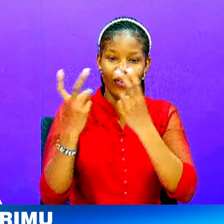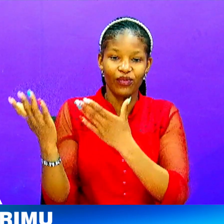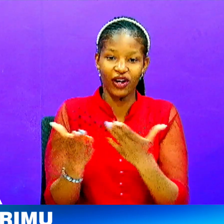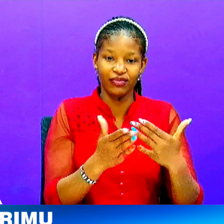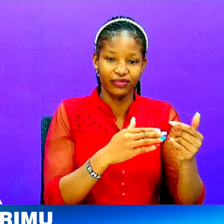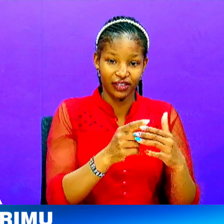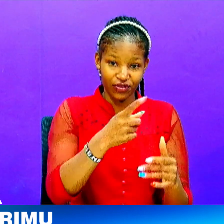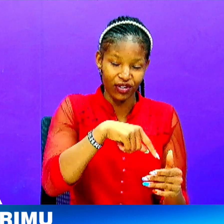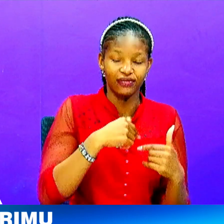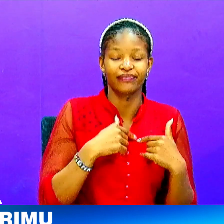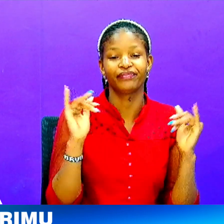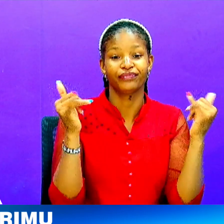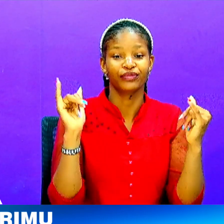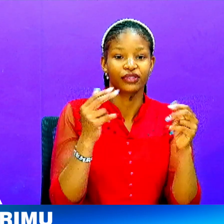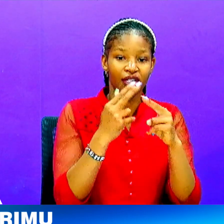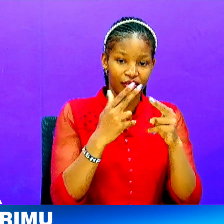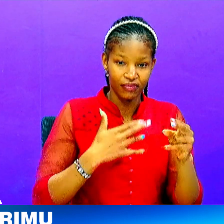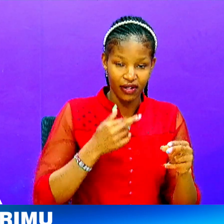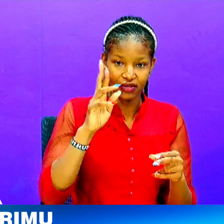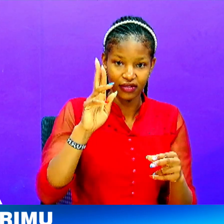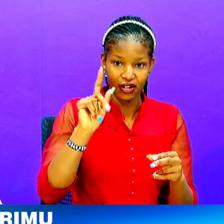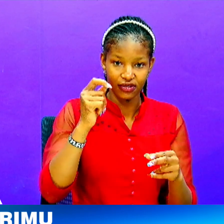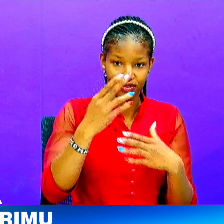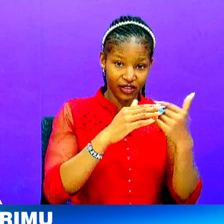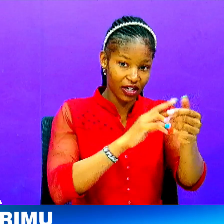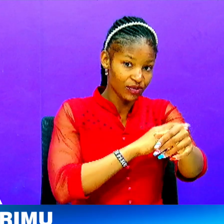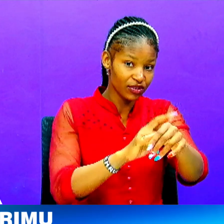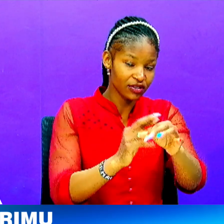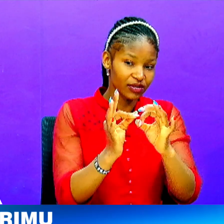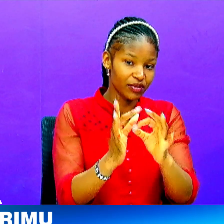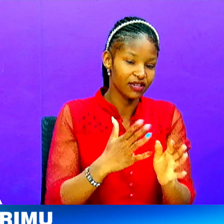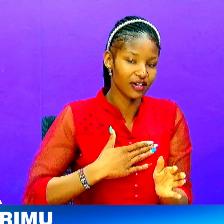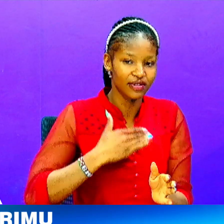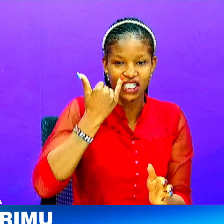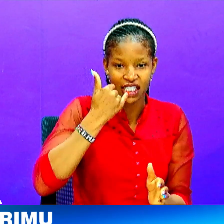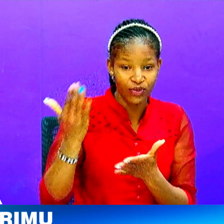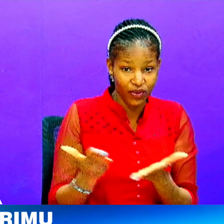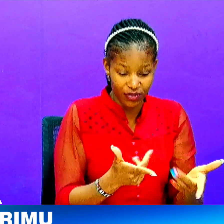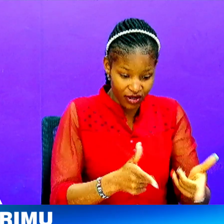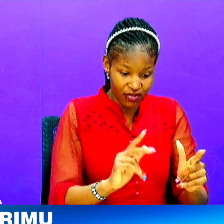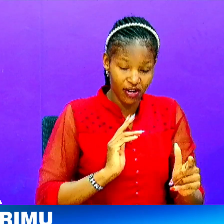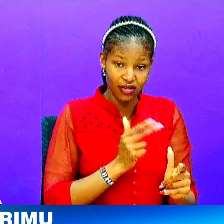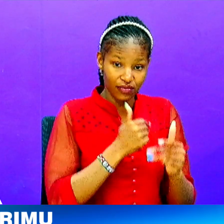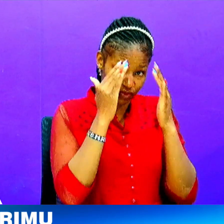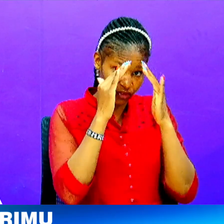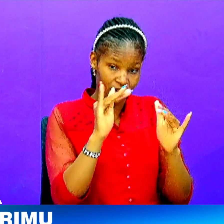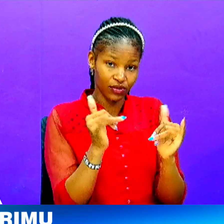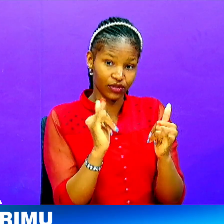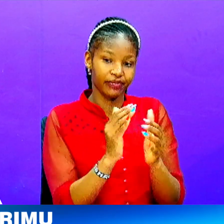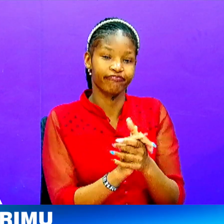Hello viewers, welcome to Science TV Prime News with me Ruto, and that is my sign name, and my sign language interpreter doing the